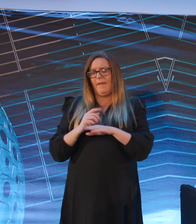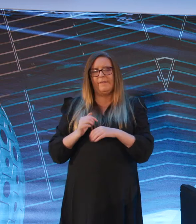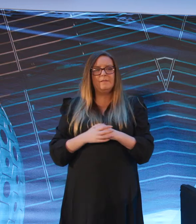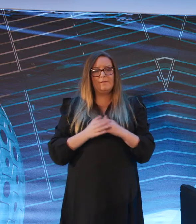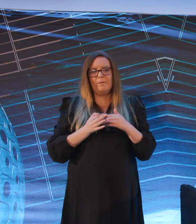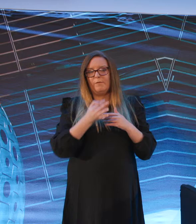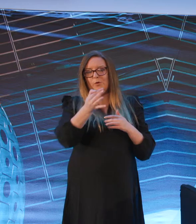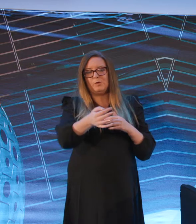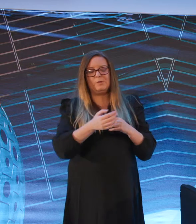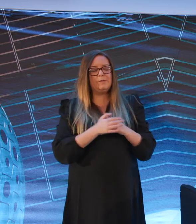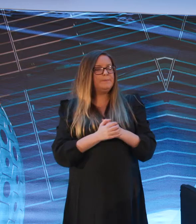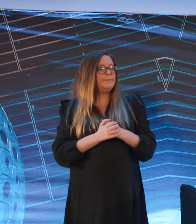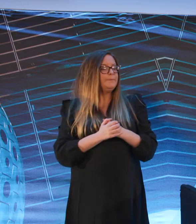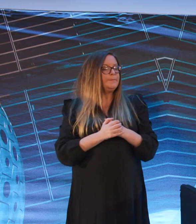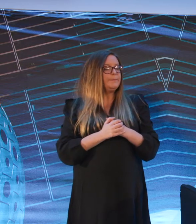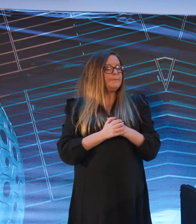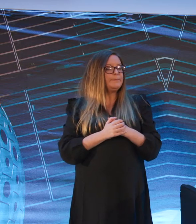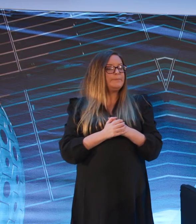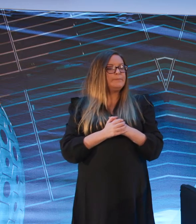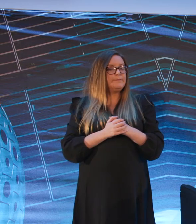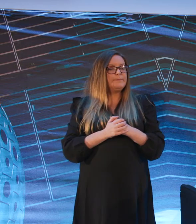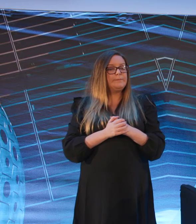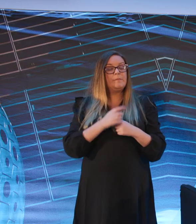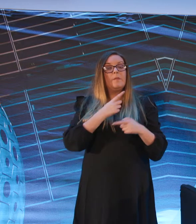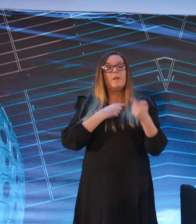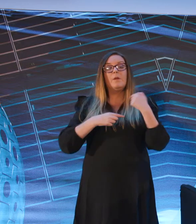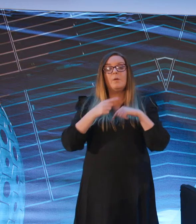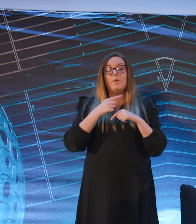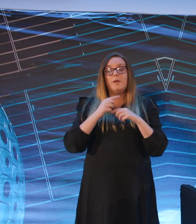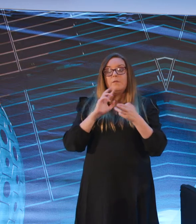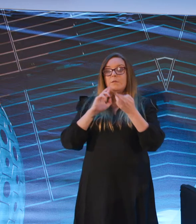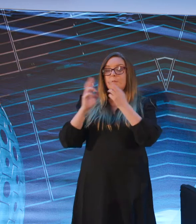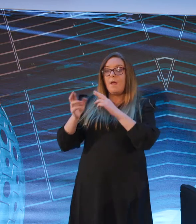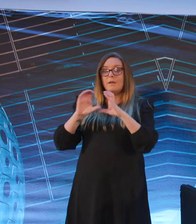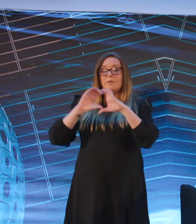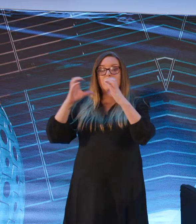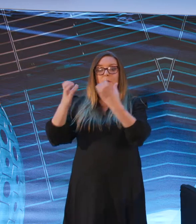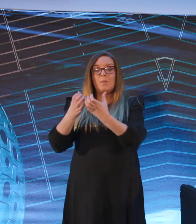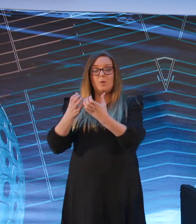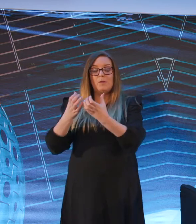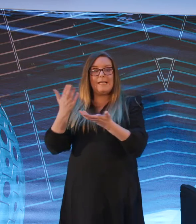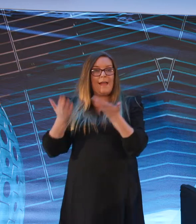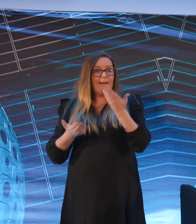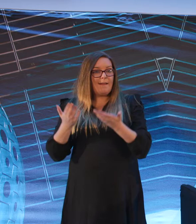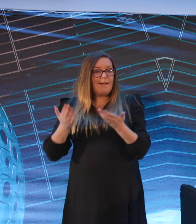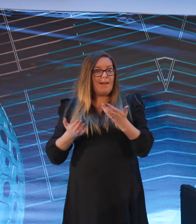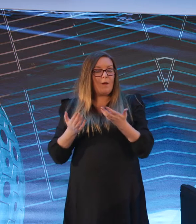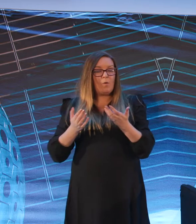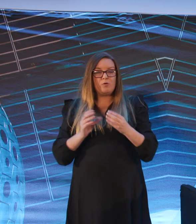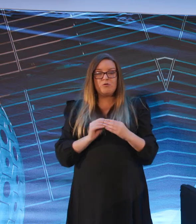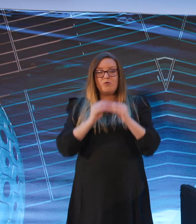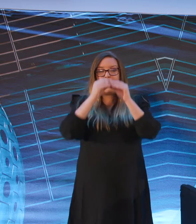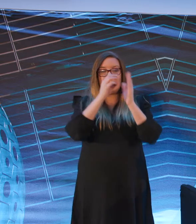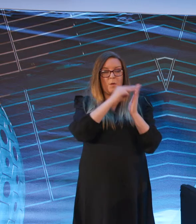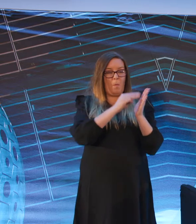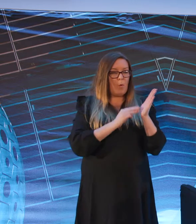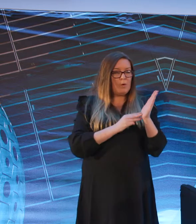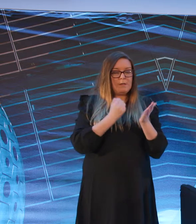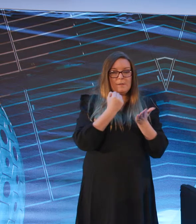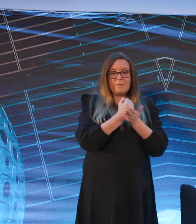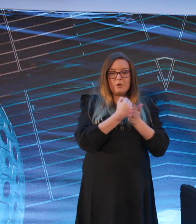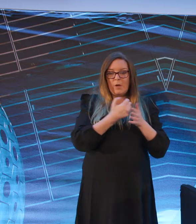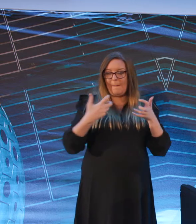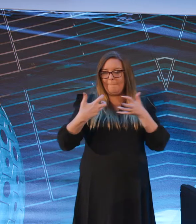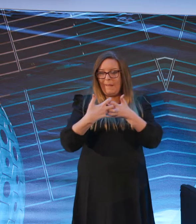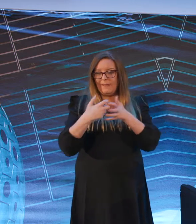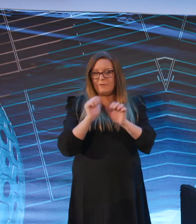We are here to serve our community by responding to the needs of our students, by creating programs of study that meet their needs and